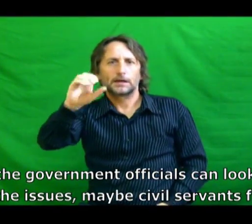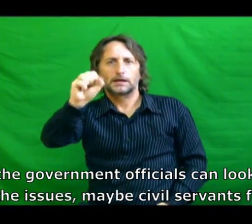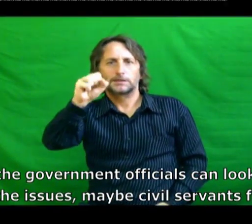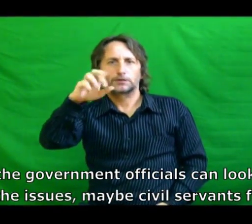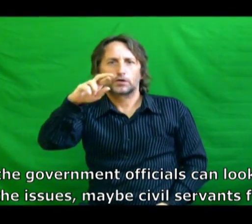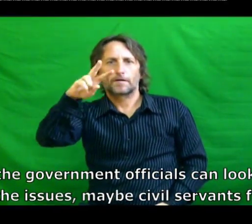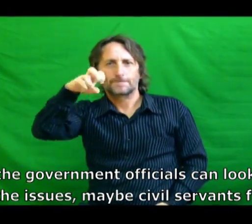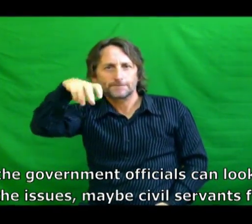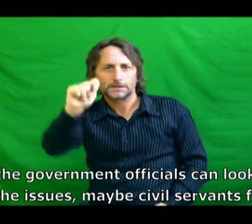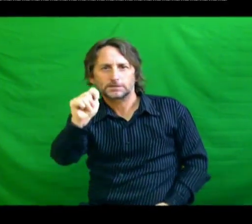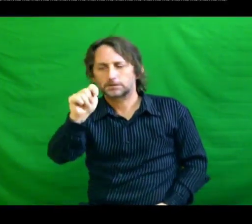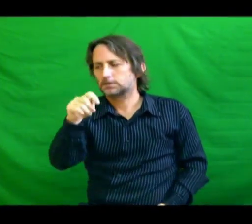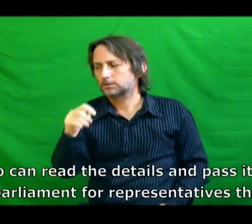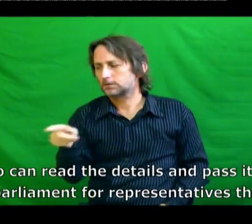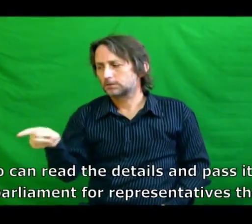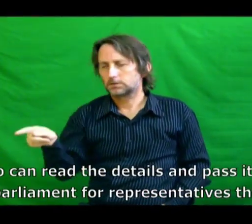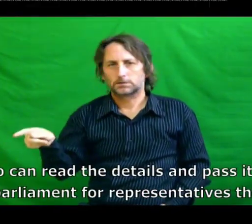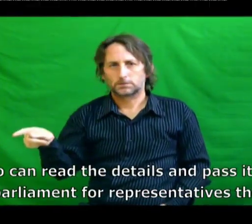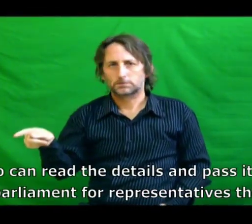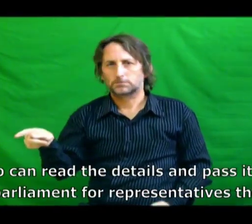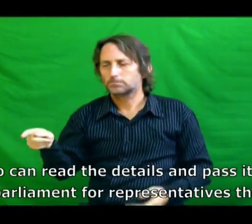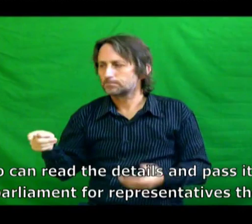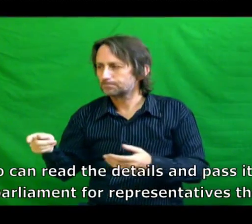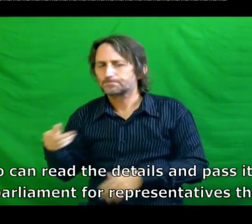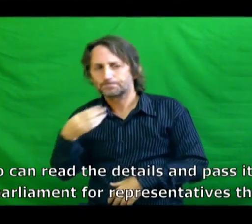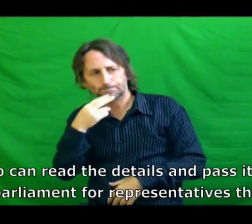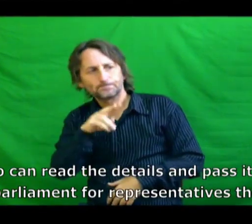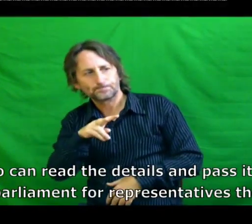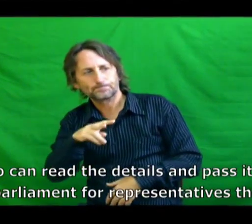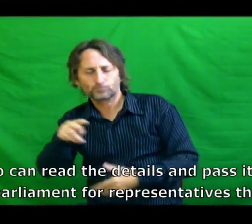They can read the details and pass it on to Parliament for representatives there